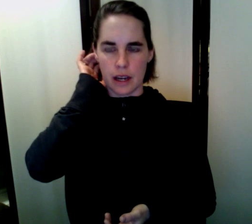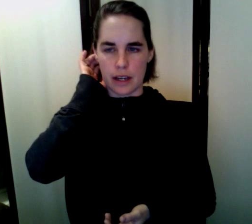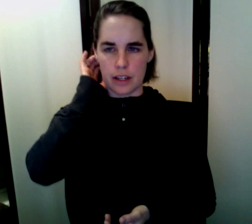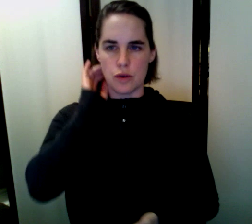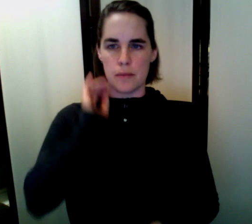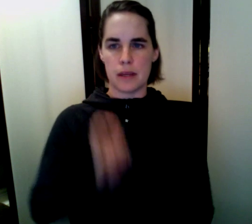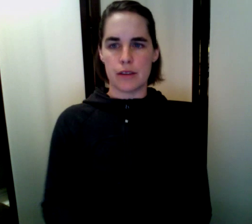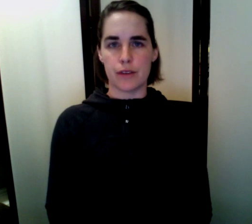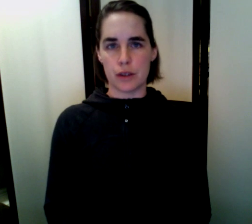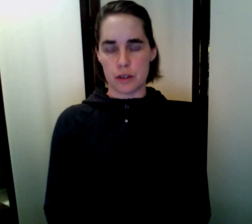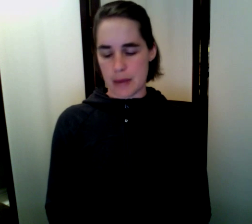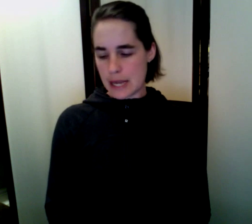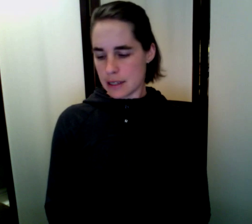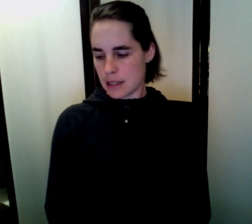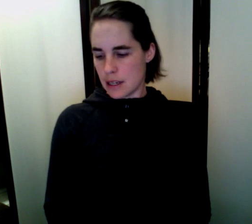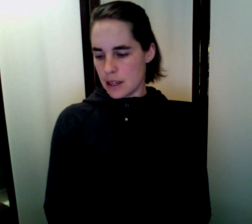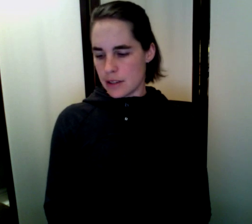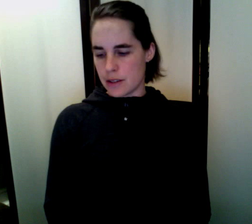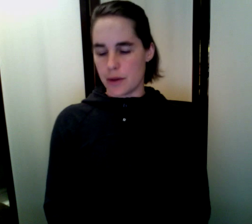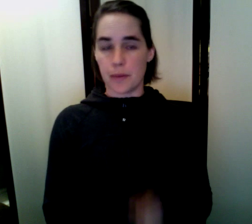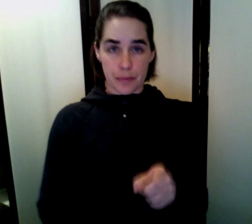Do you want me for you to paint? So, are